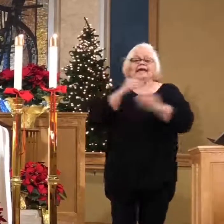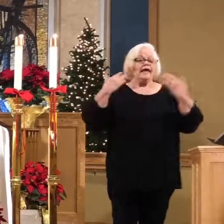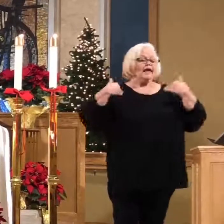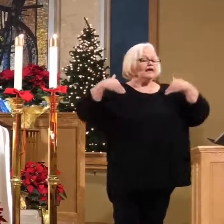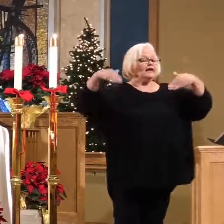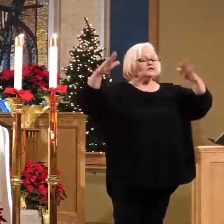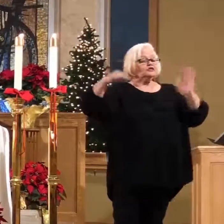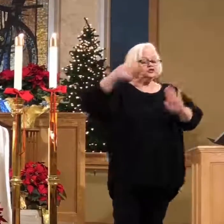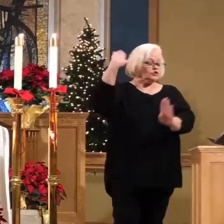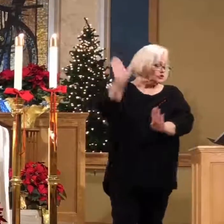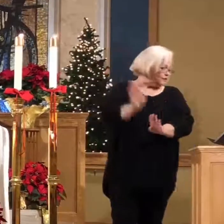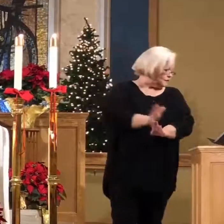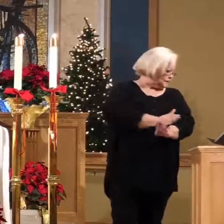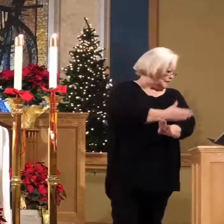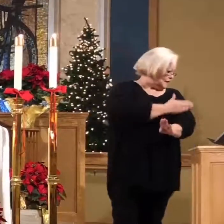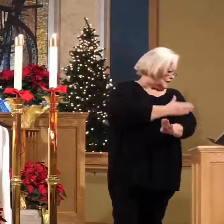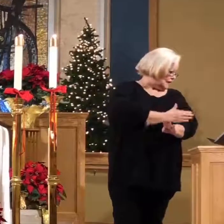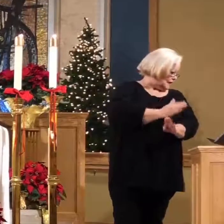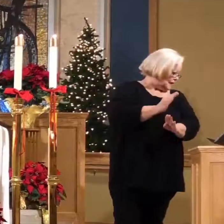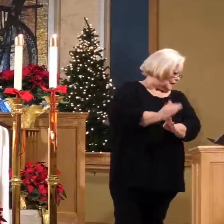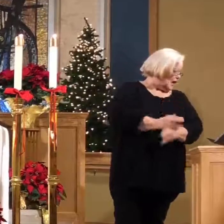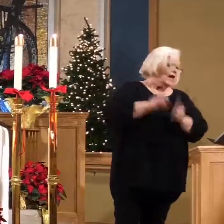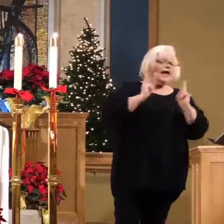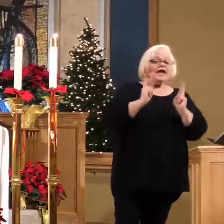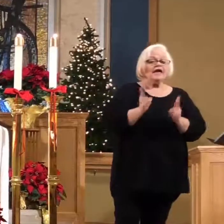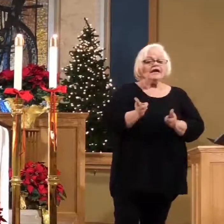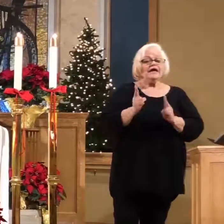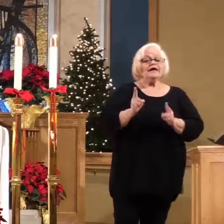and angels sing.